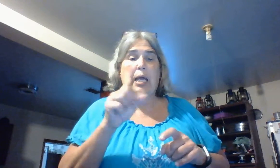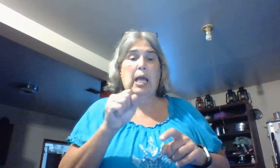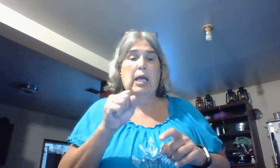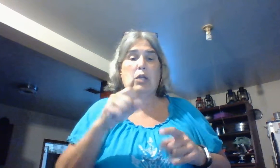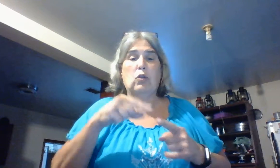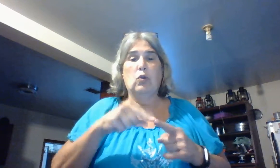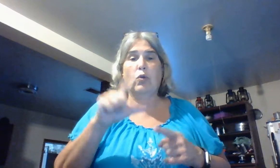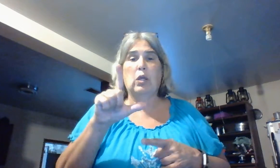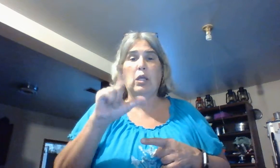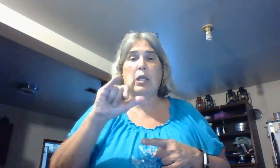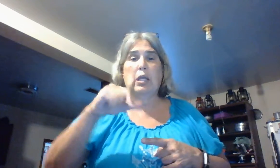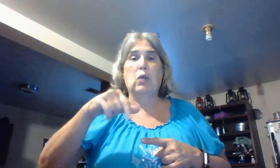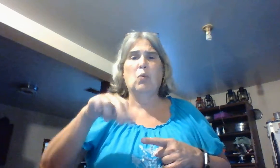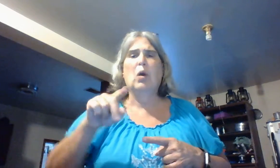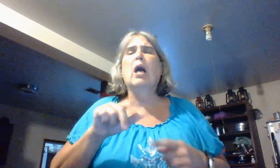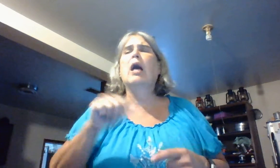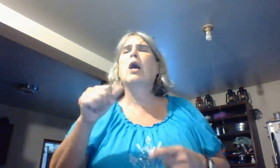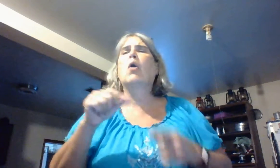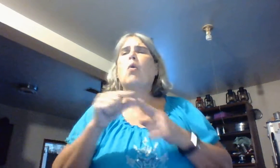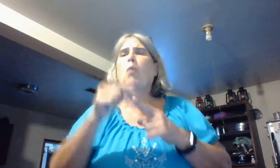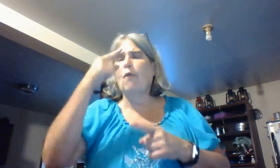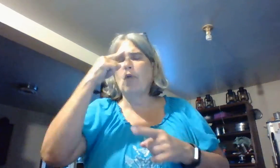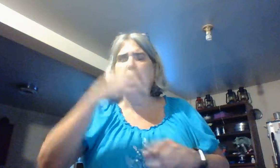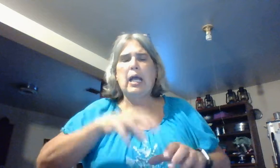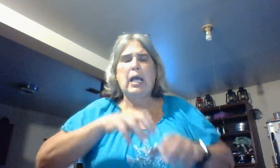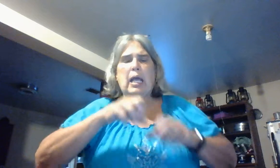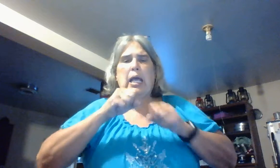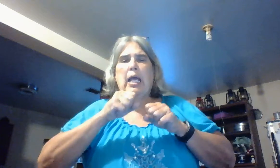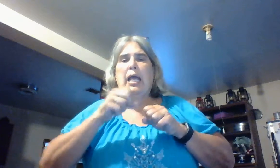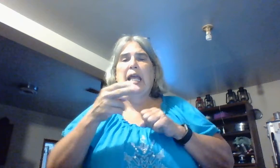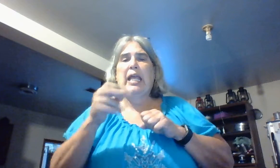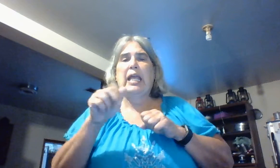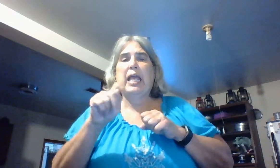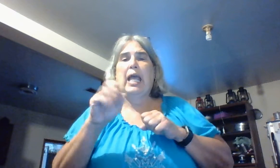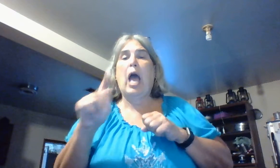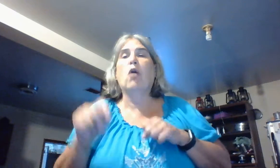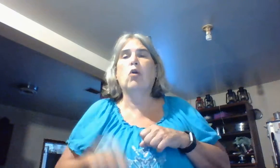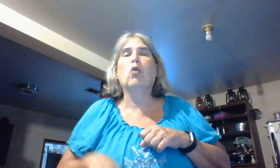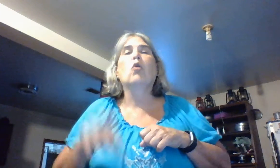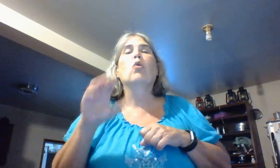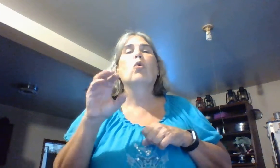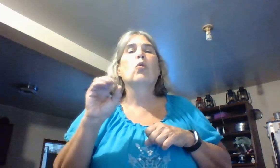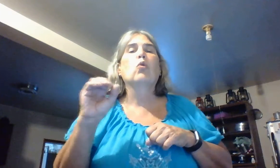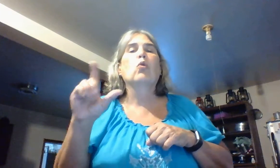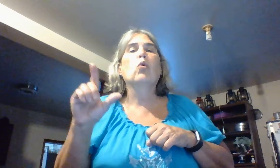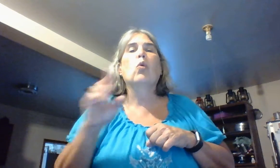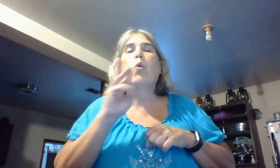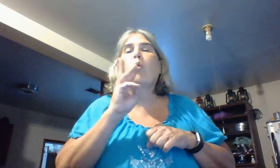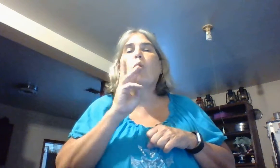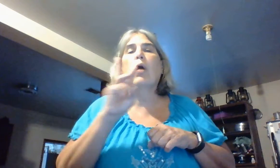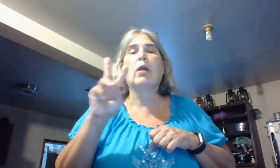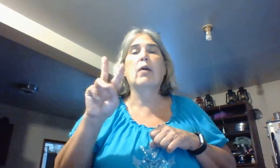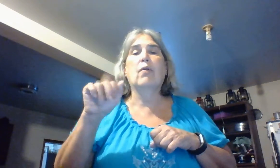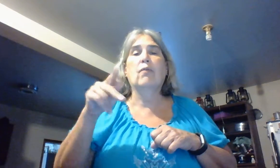to say take the heat out of it? Cool it. If you cool water vapor, it turns into liquid. If you cool liquid, it turns